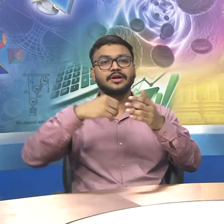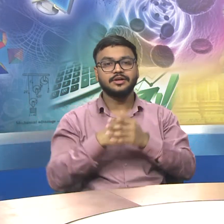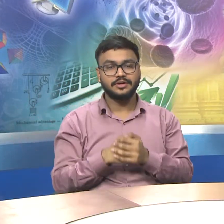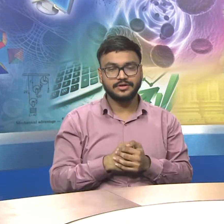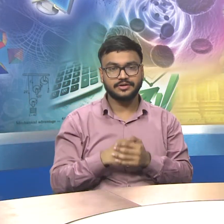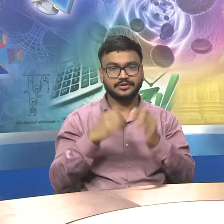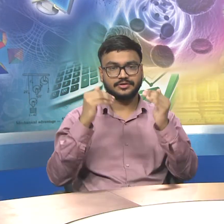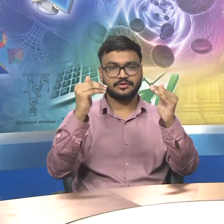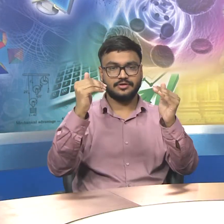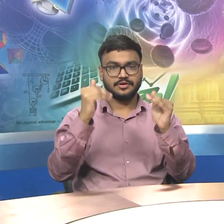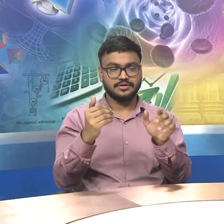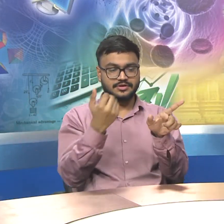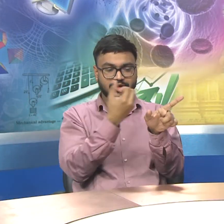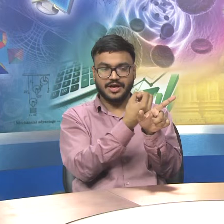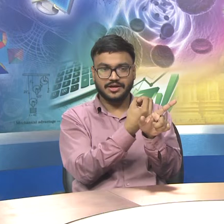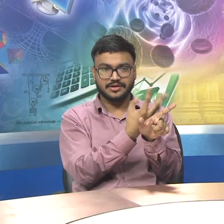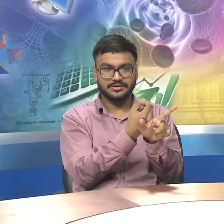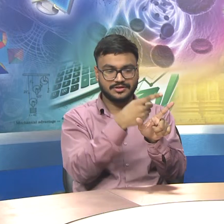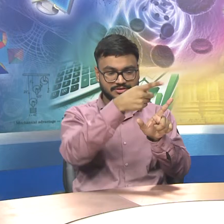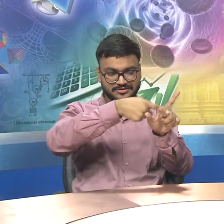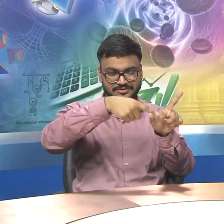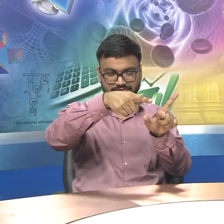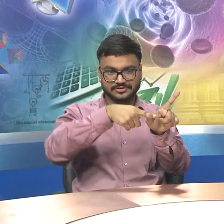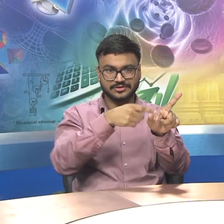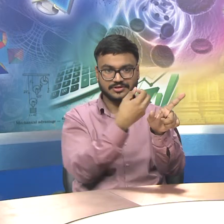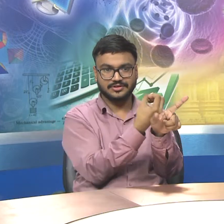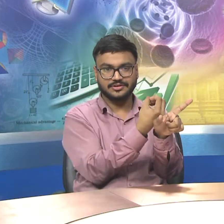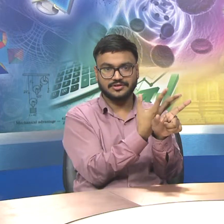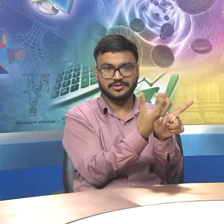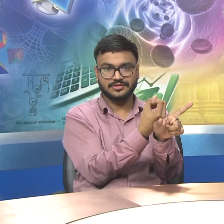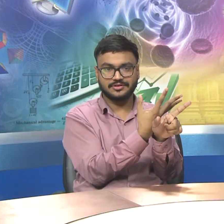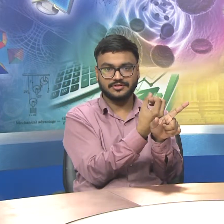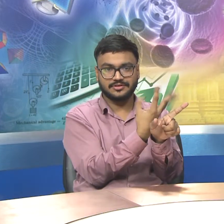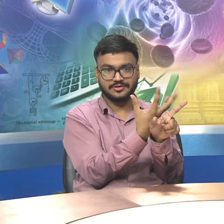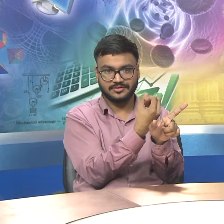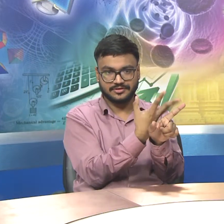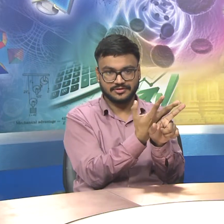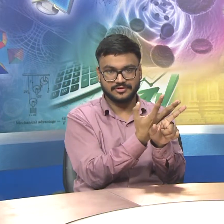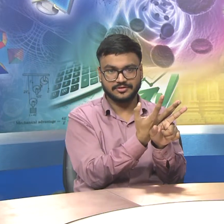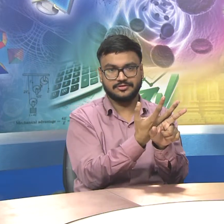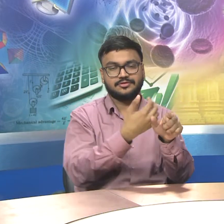Next is Netflix. And third one is YouTube.